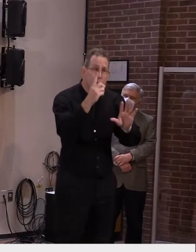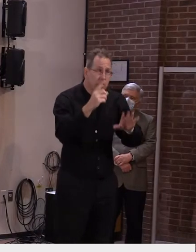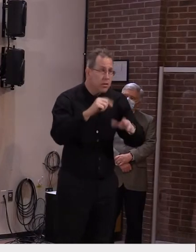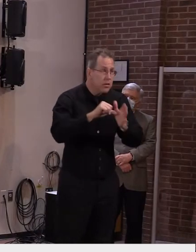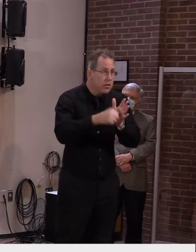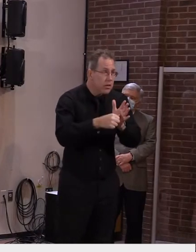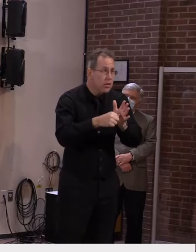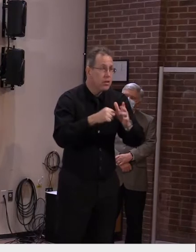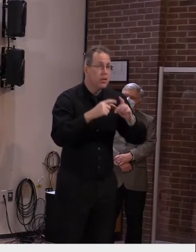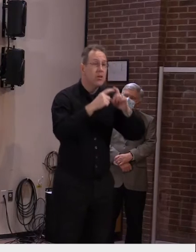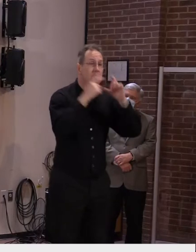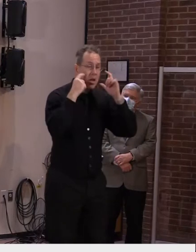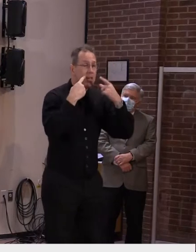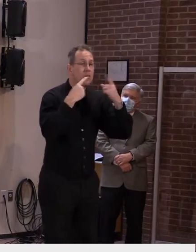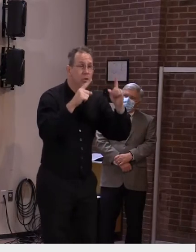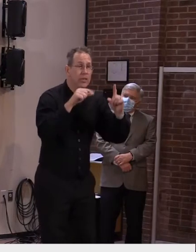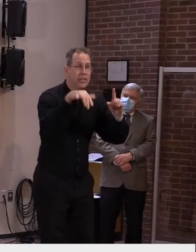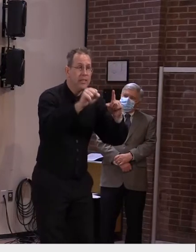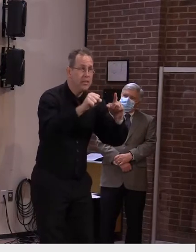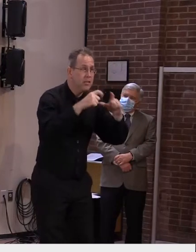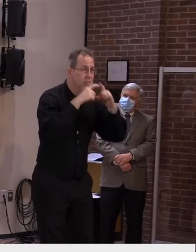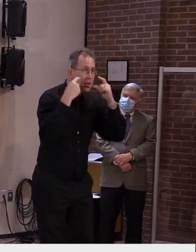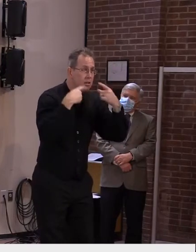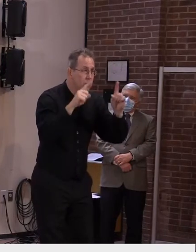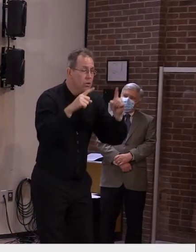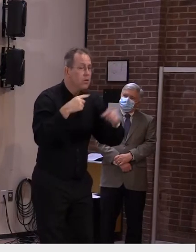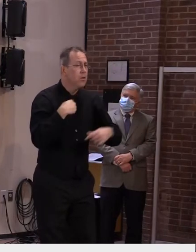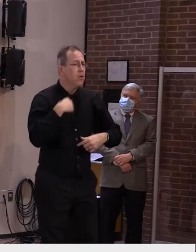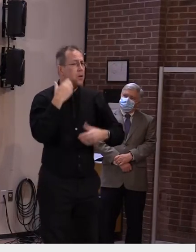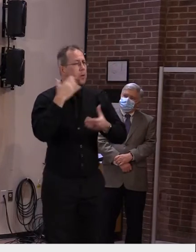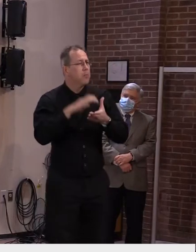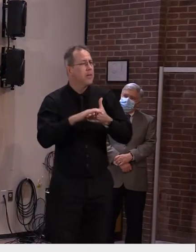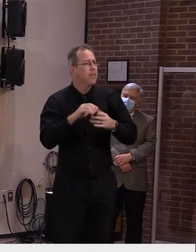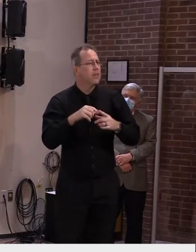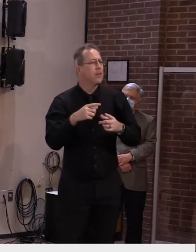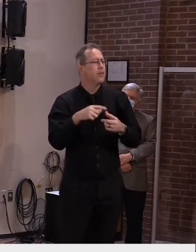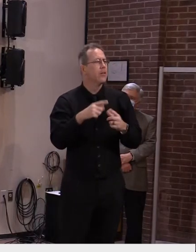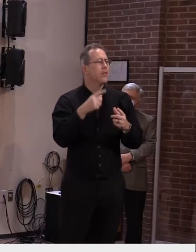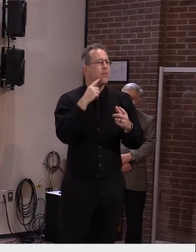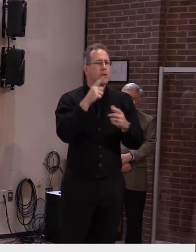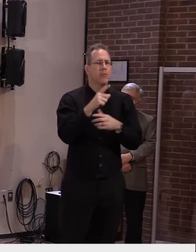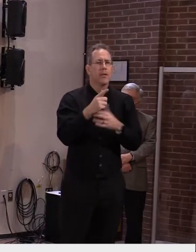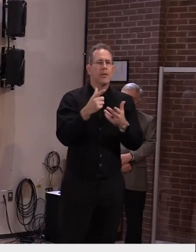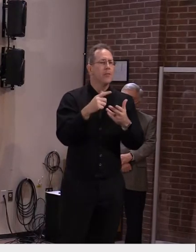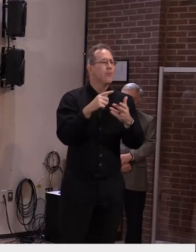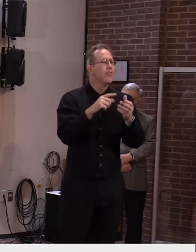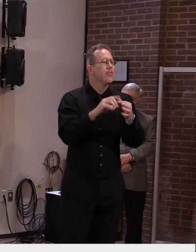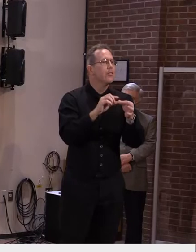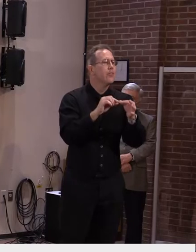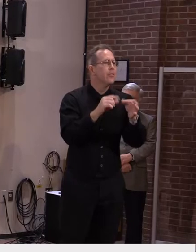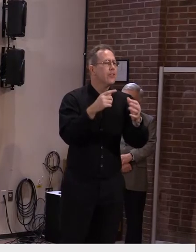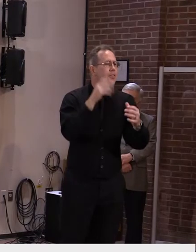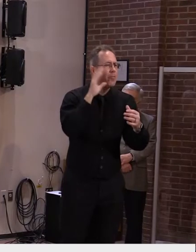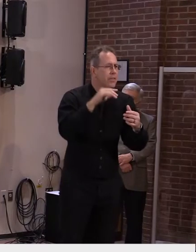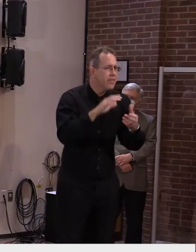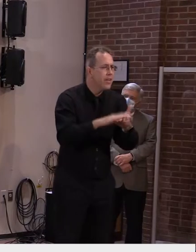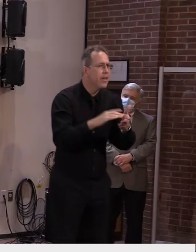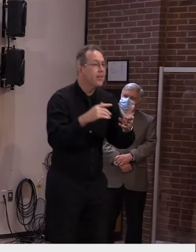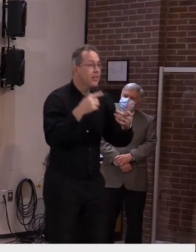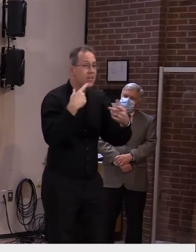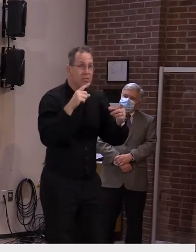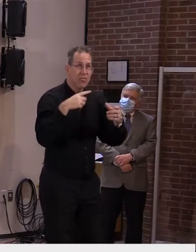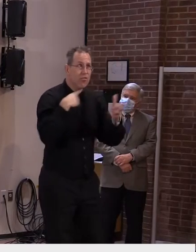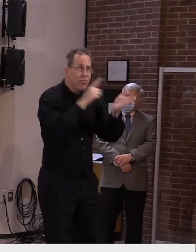do believe the literature on mask mandates, which predates Delta, showed that mask mandates were effective. However, I